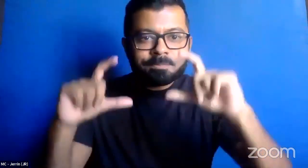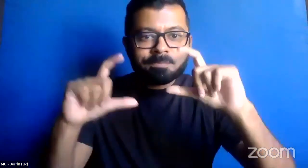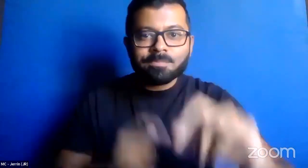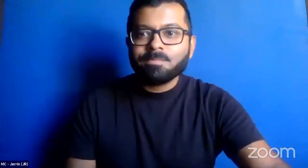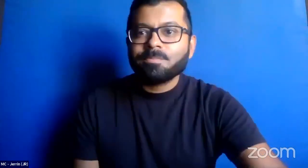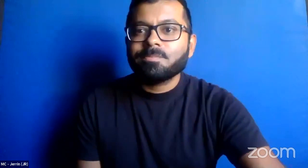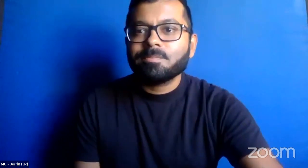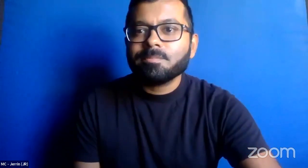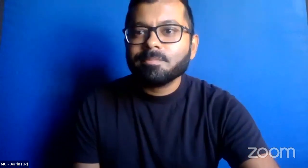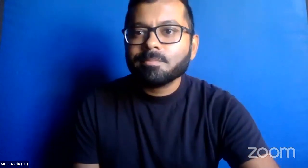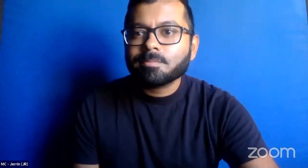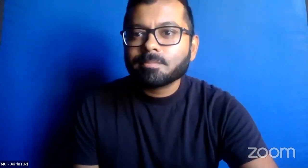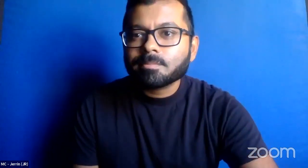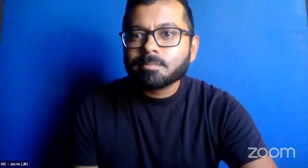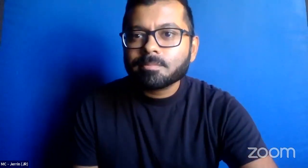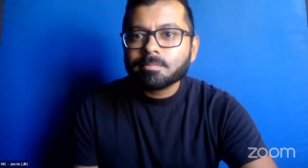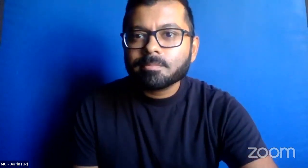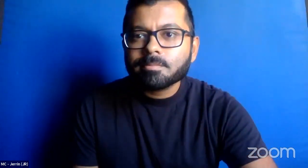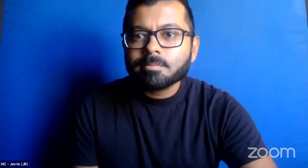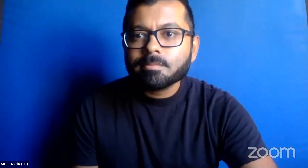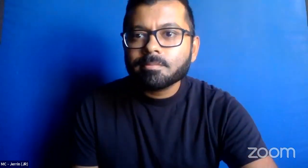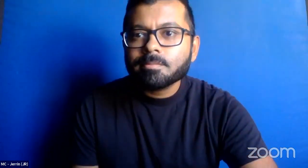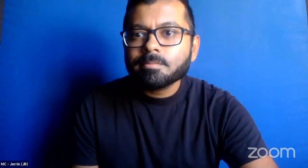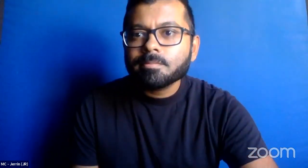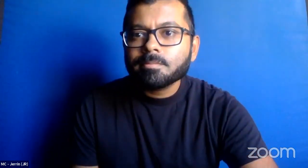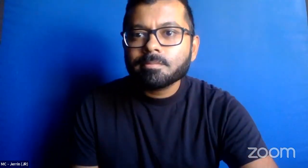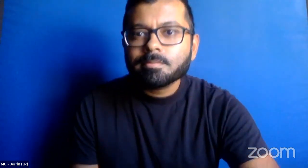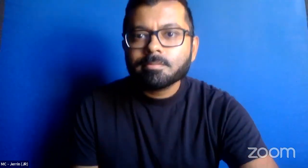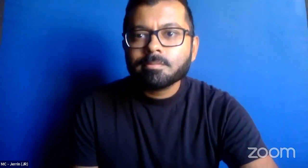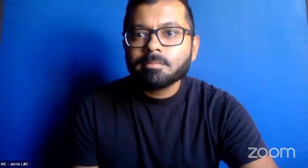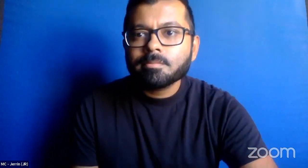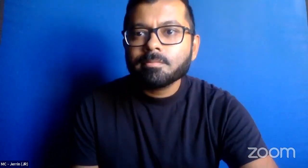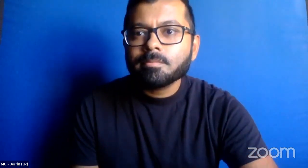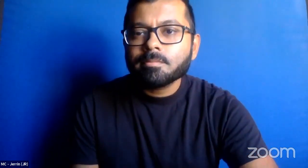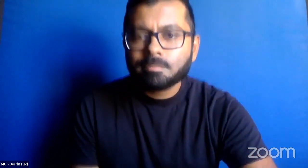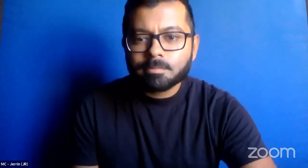Alexander Sanborn. We can spotlight Alex's video.